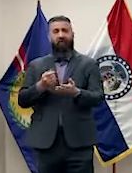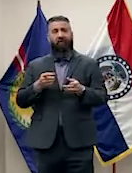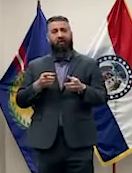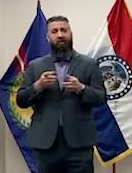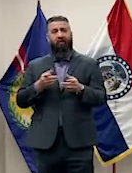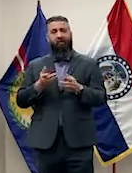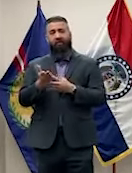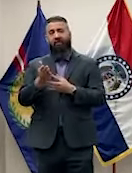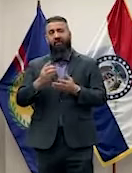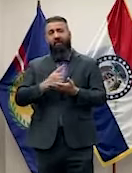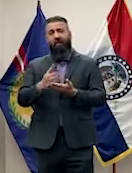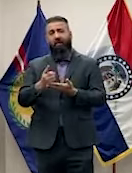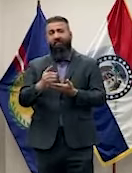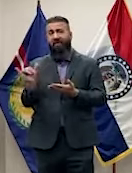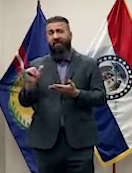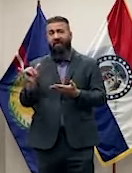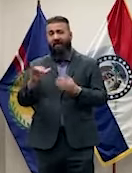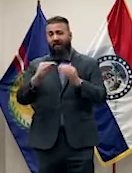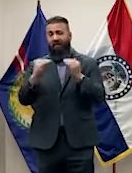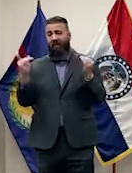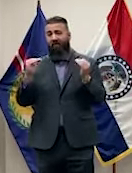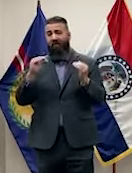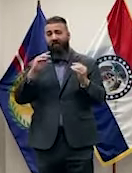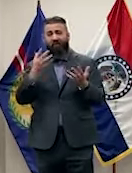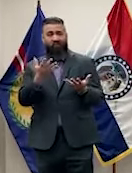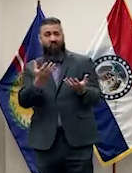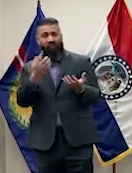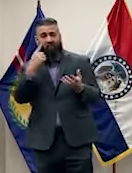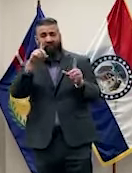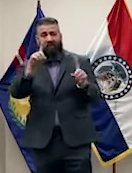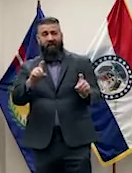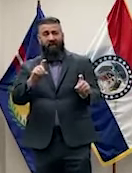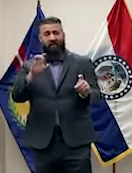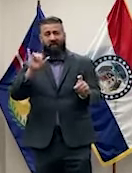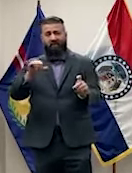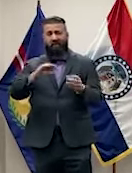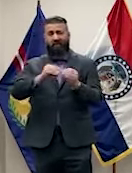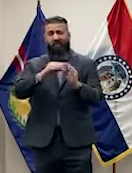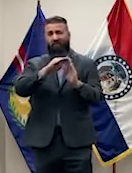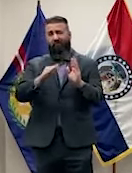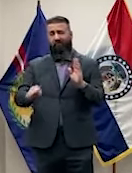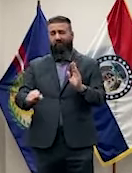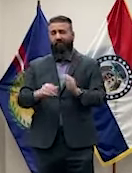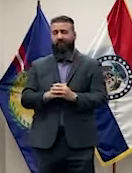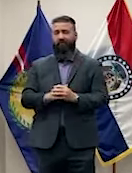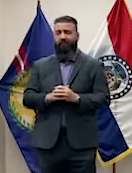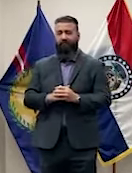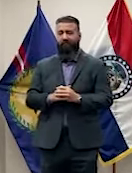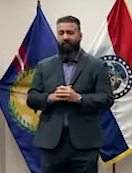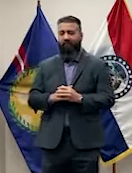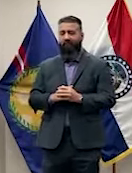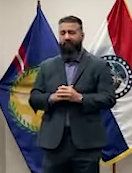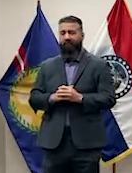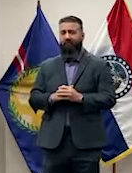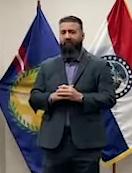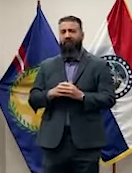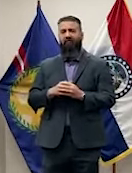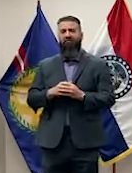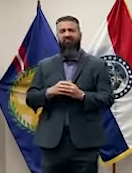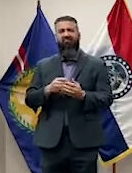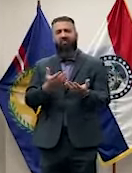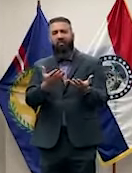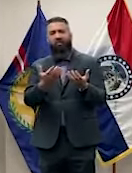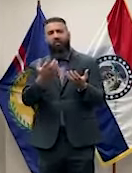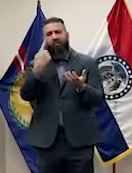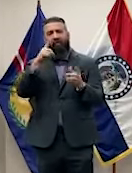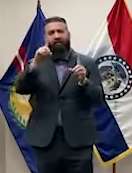the same level of demand we're seeing, or has that dropped off at all? The question is about the demand for testing. It's eased a little bit. There's